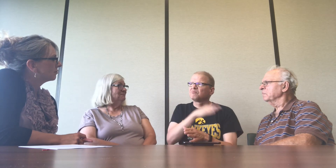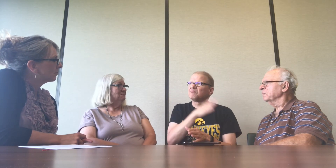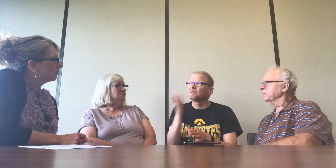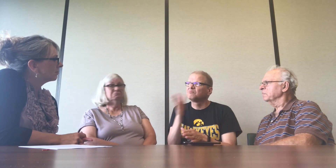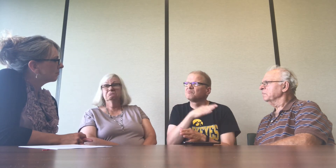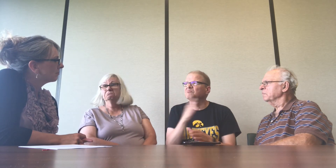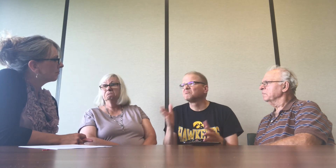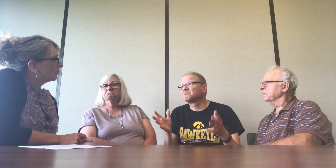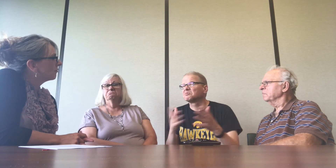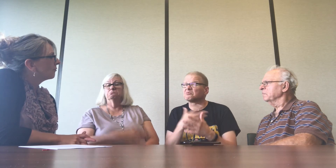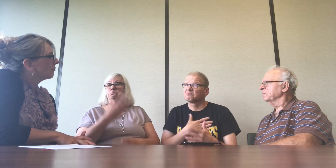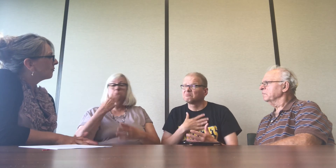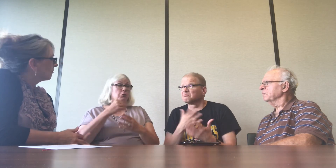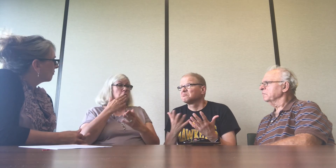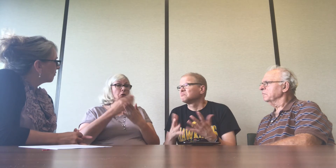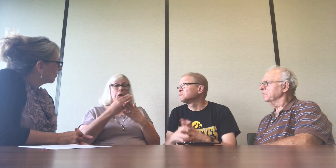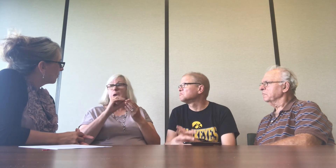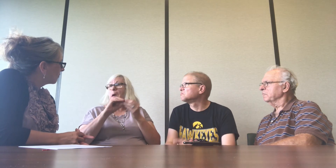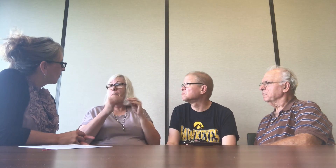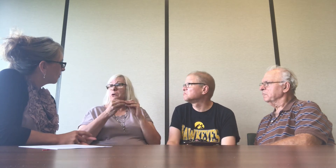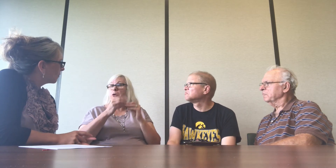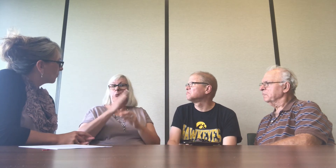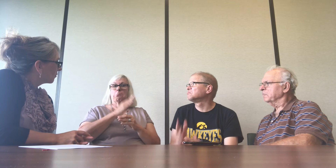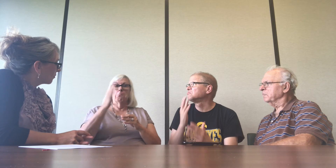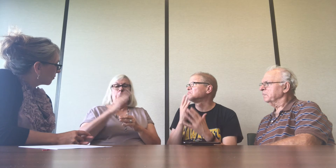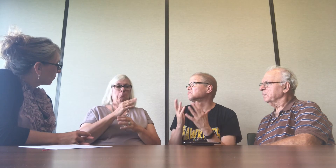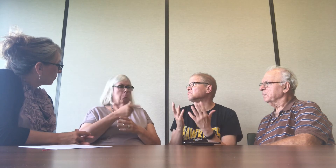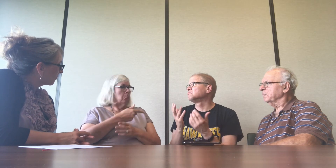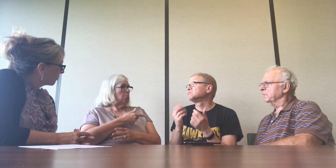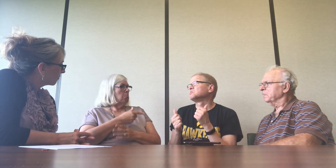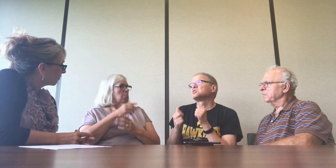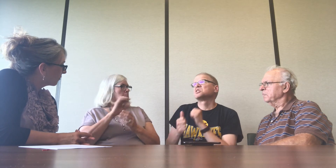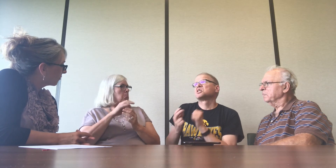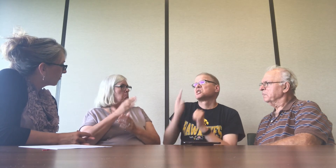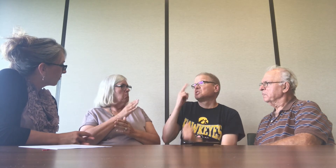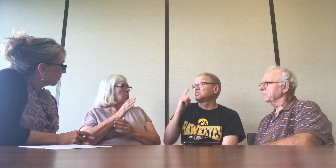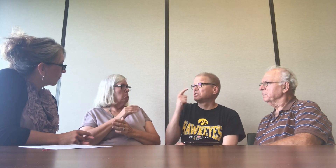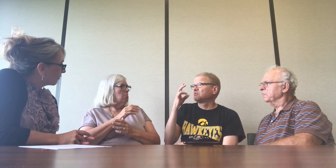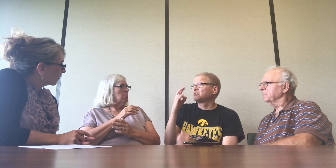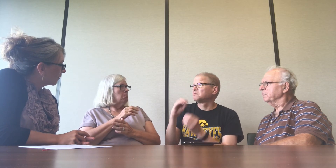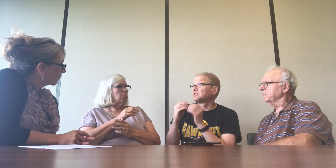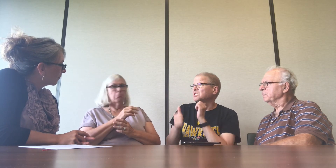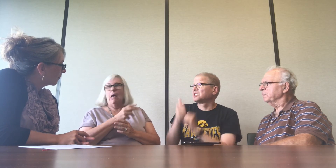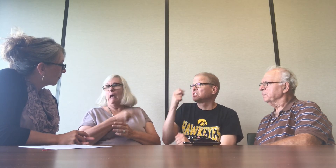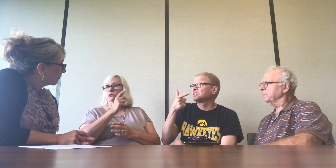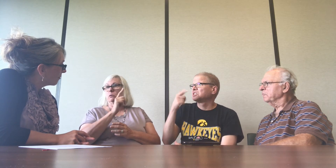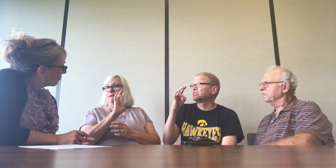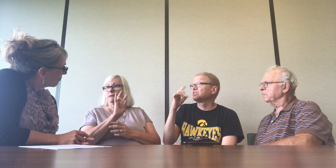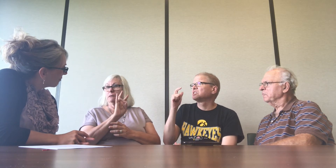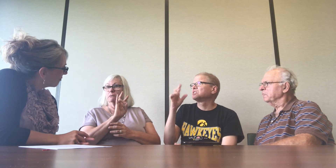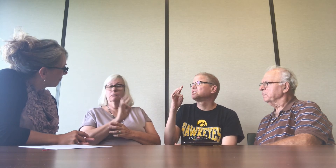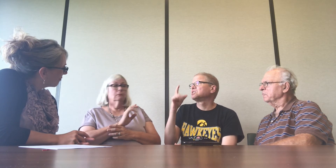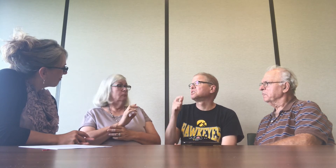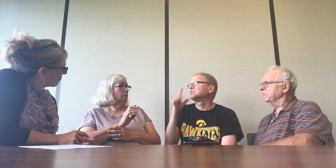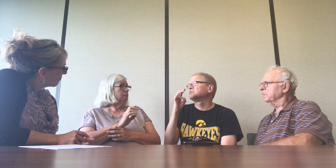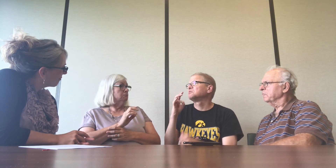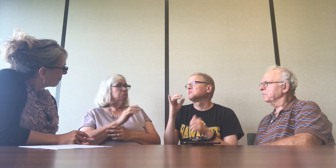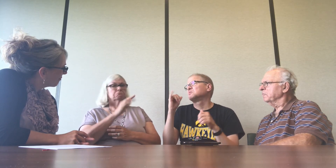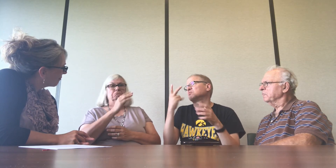on the Illinois and the Iowa side of the river. And there's a pretty good attendance. I think our high